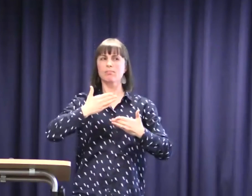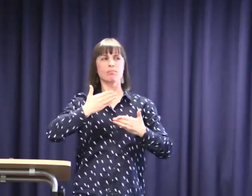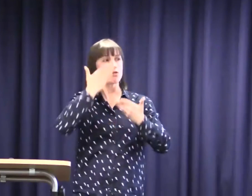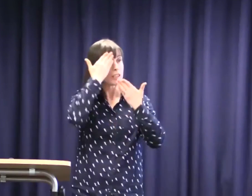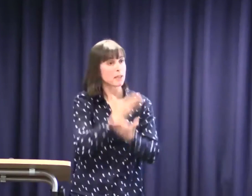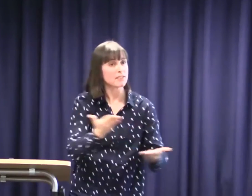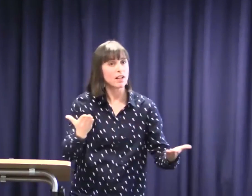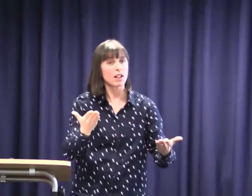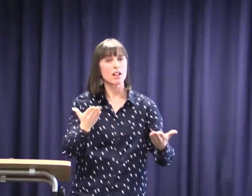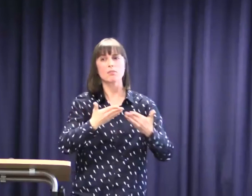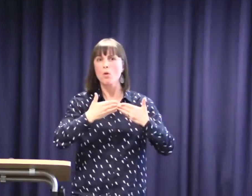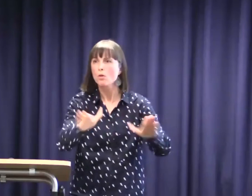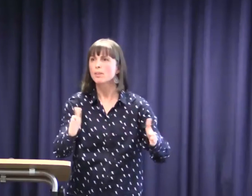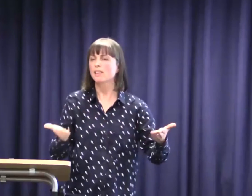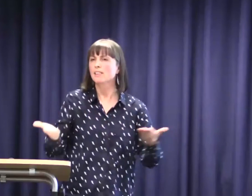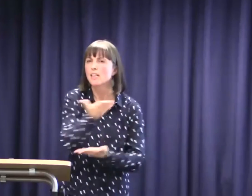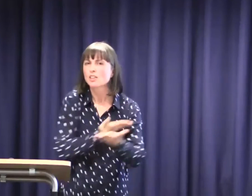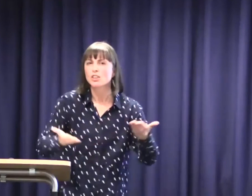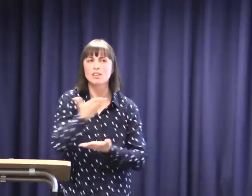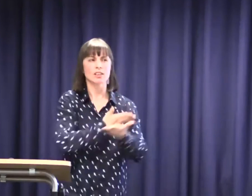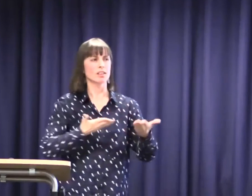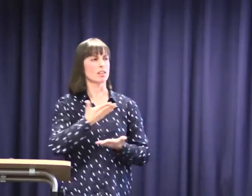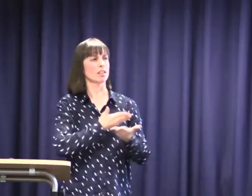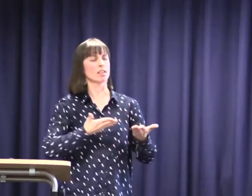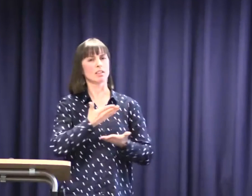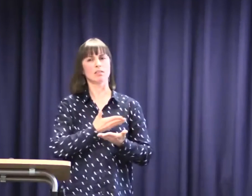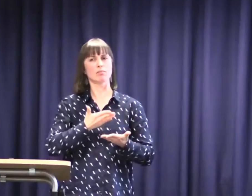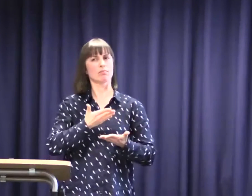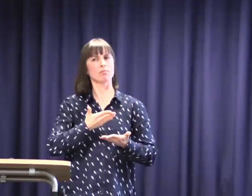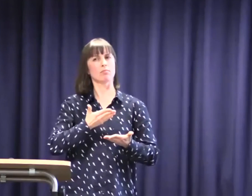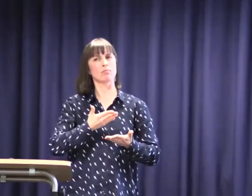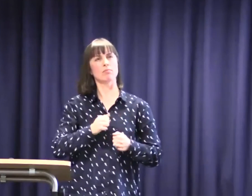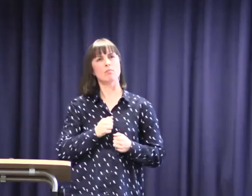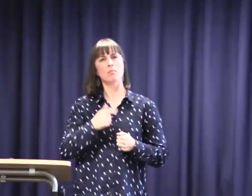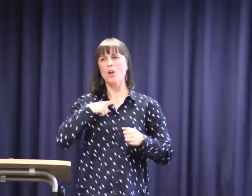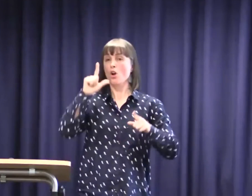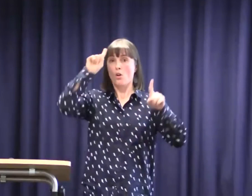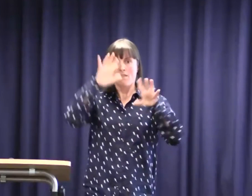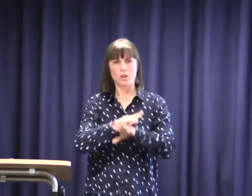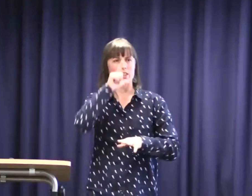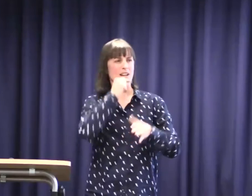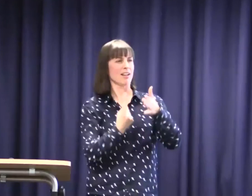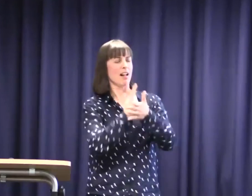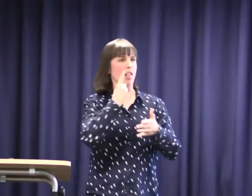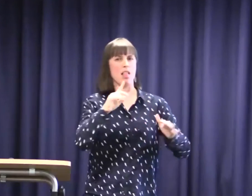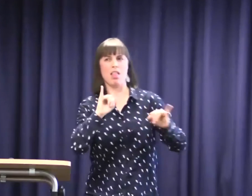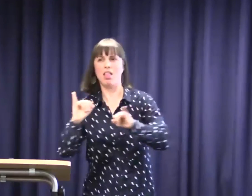mind too that tonight is a respectful event, it's an open discussion,